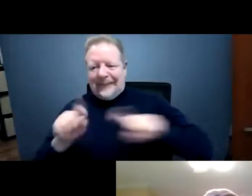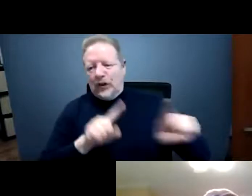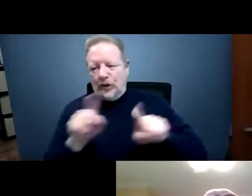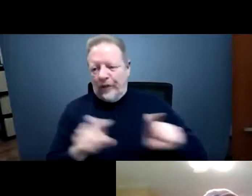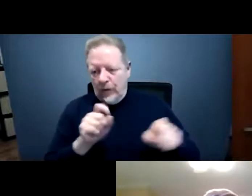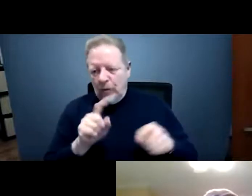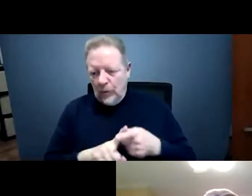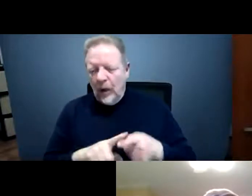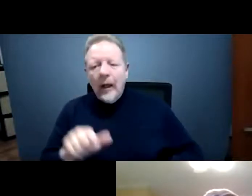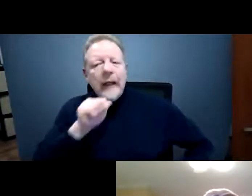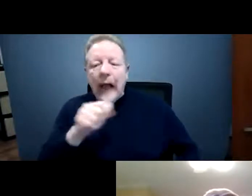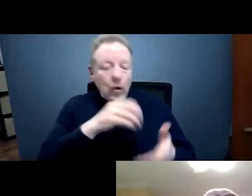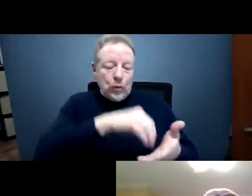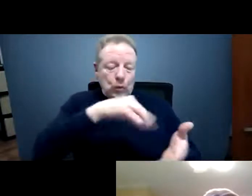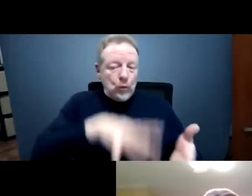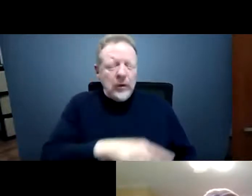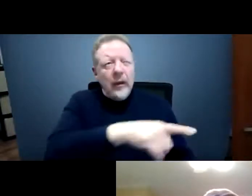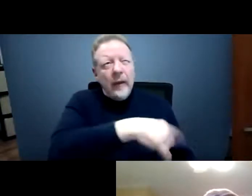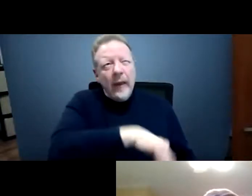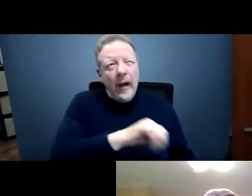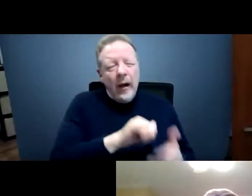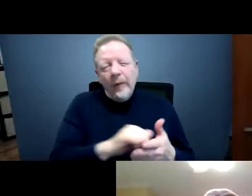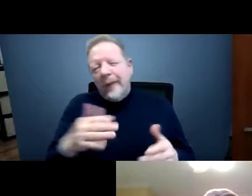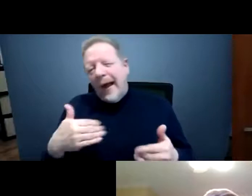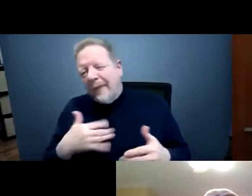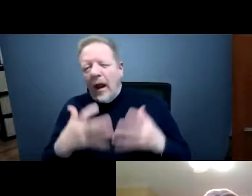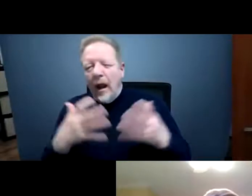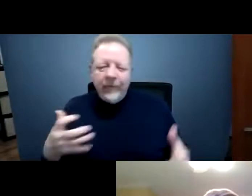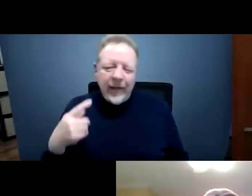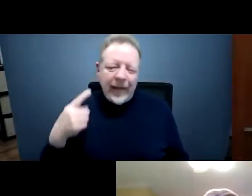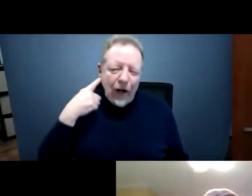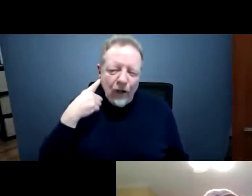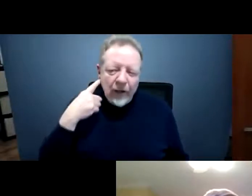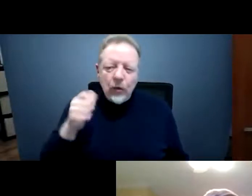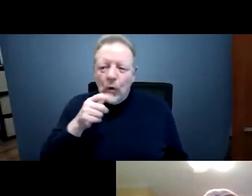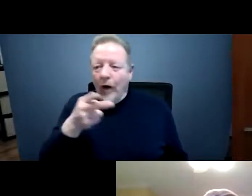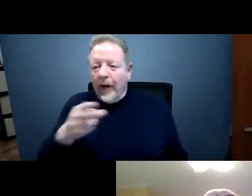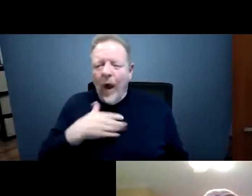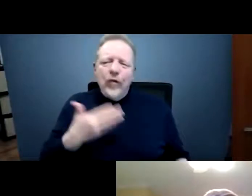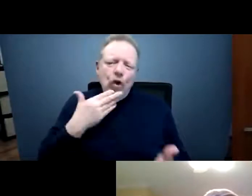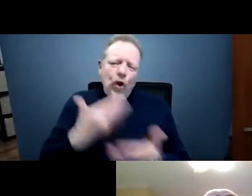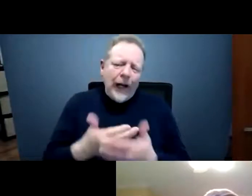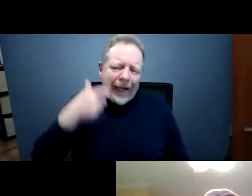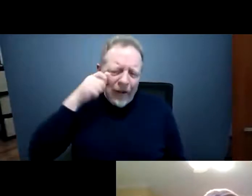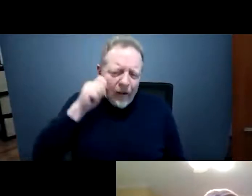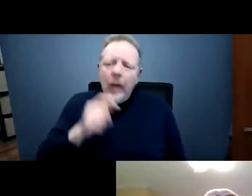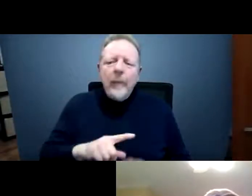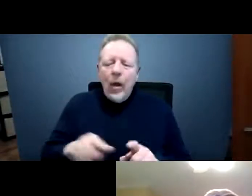Not the students that are have a lot of hearing, the ones that would benefit from an interpreter. And I, went over